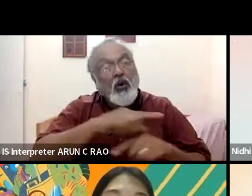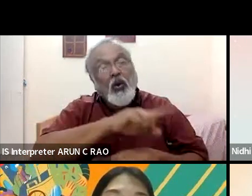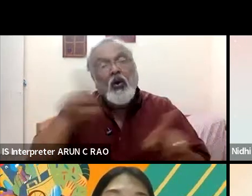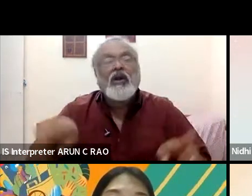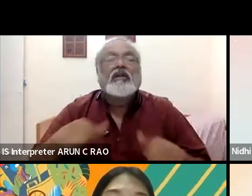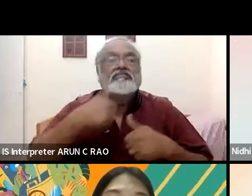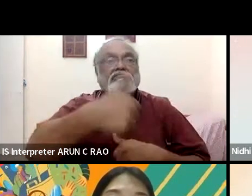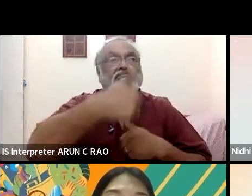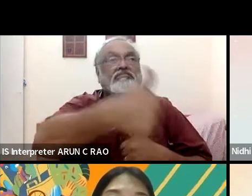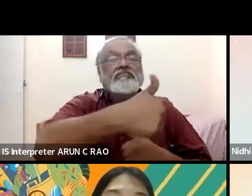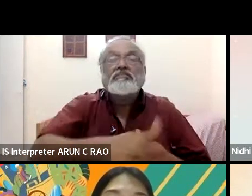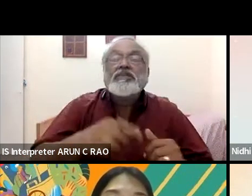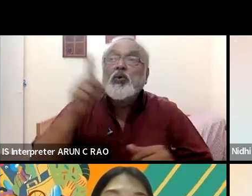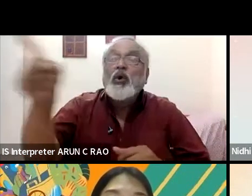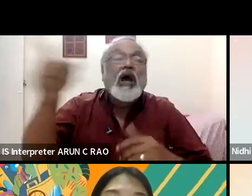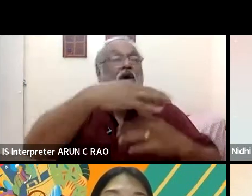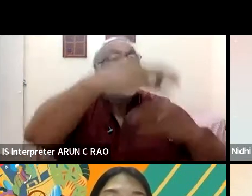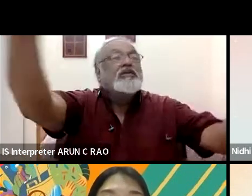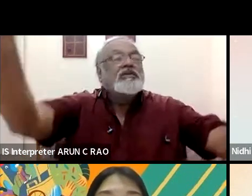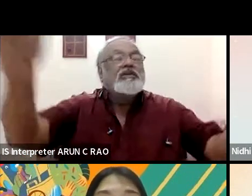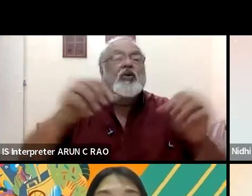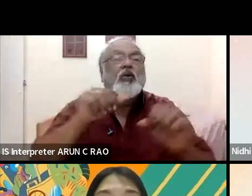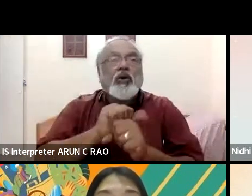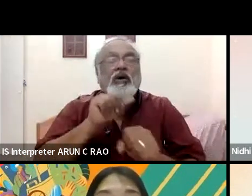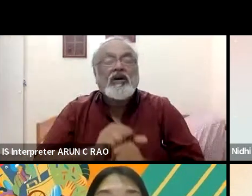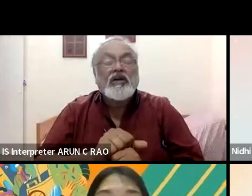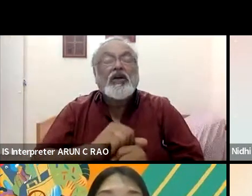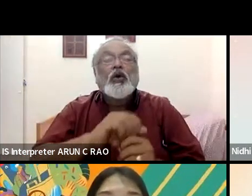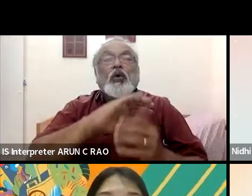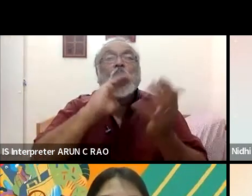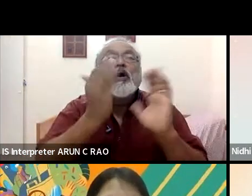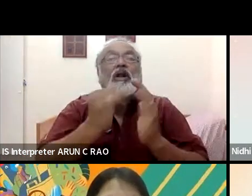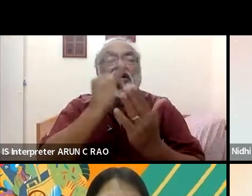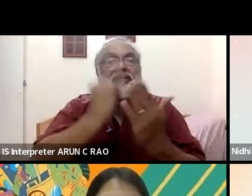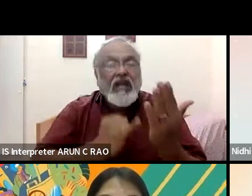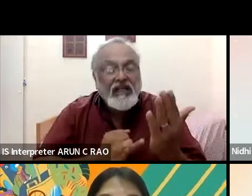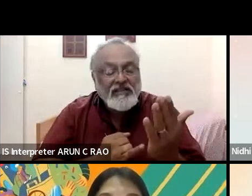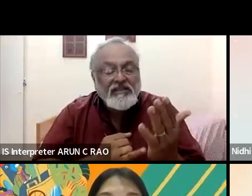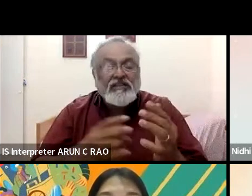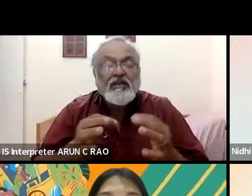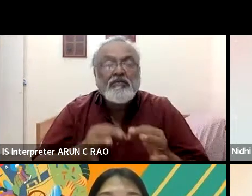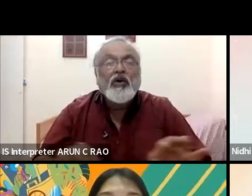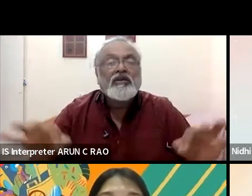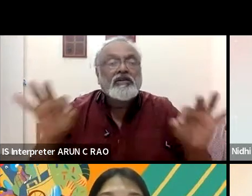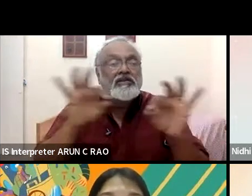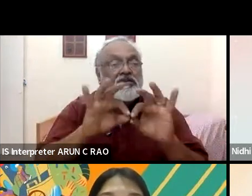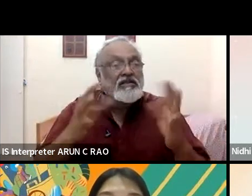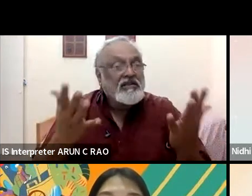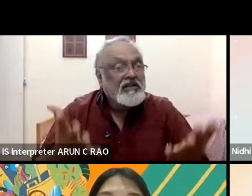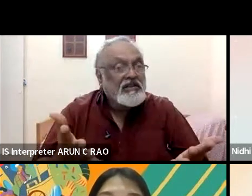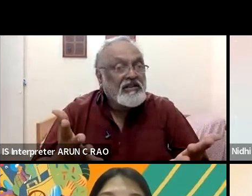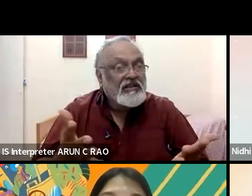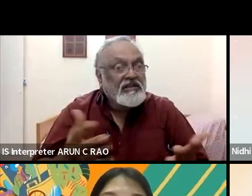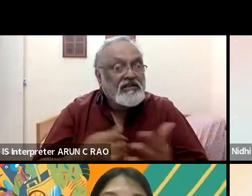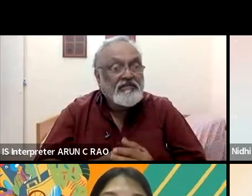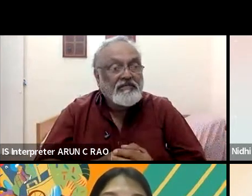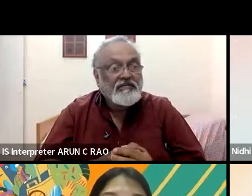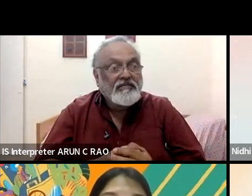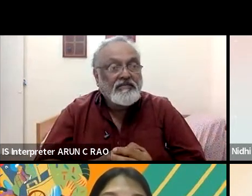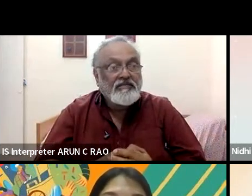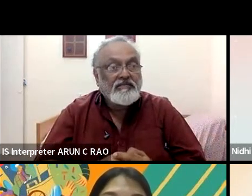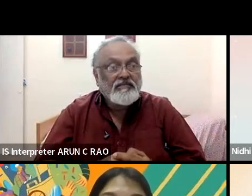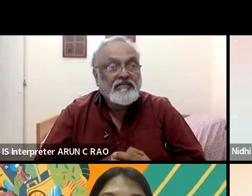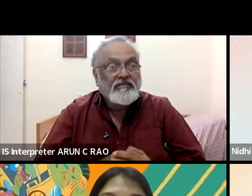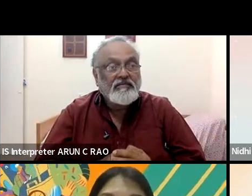inclusion and inclusive design. And that's really important, I think, for the future of the industry. Anyone else want to come in on that before I move on?